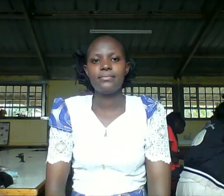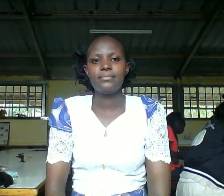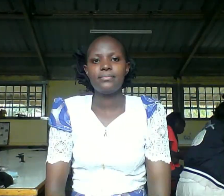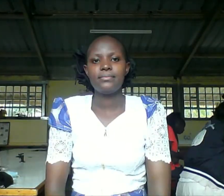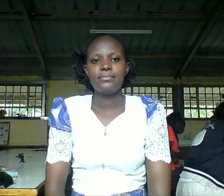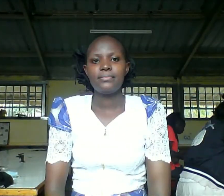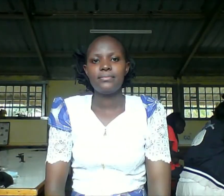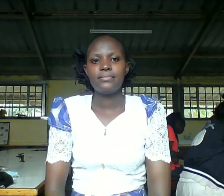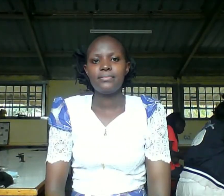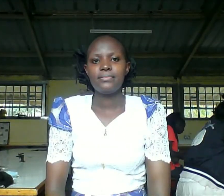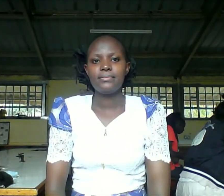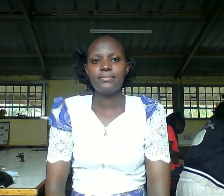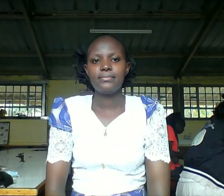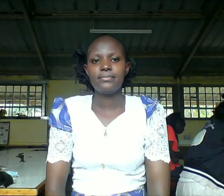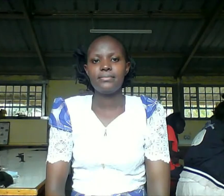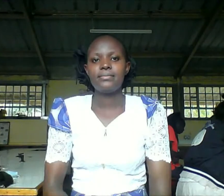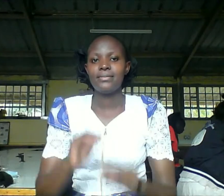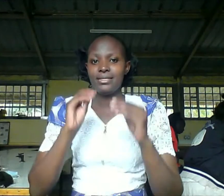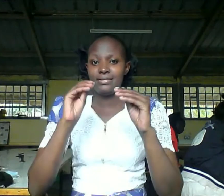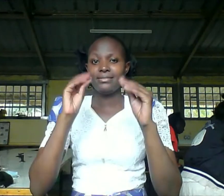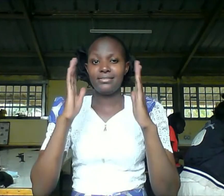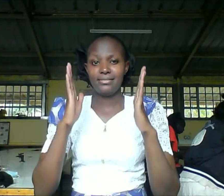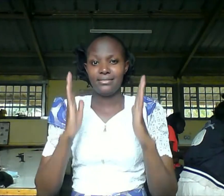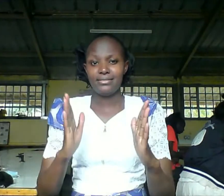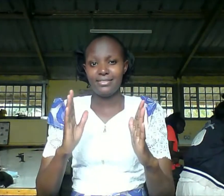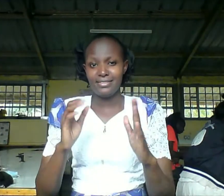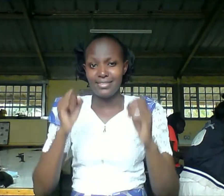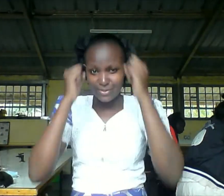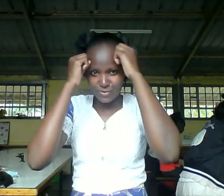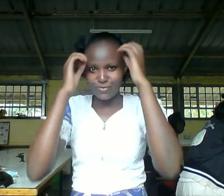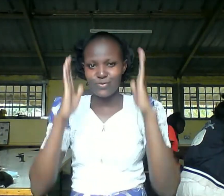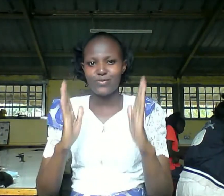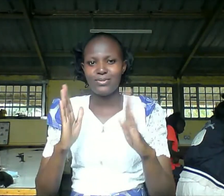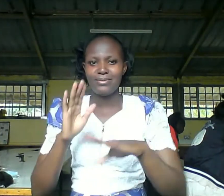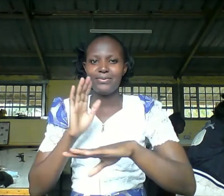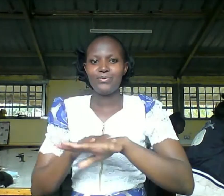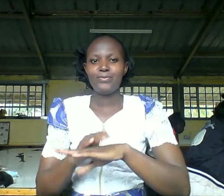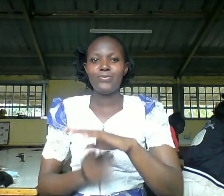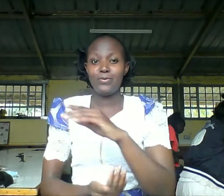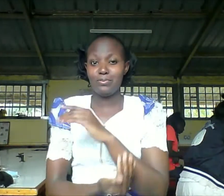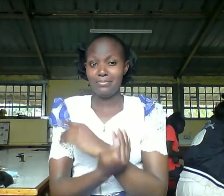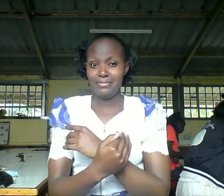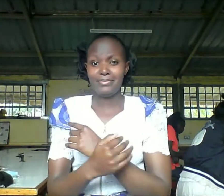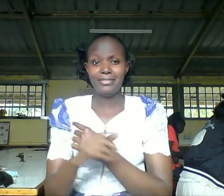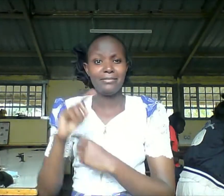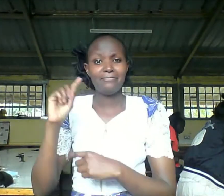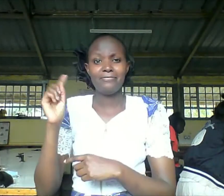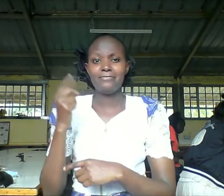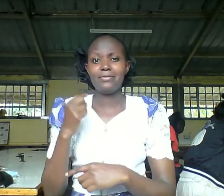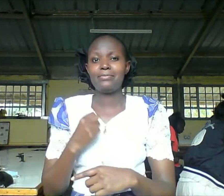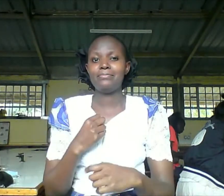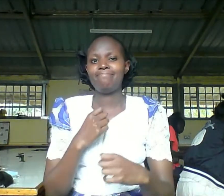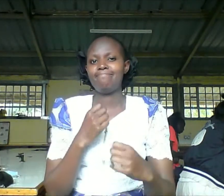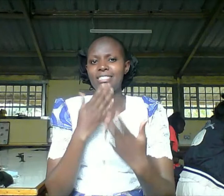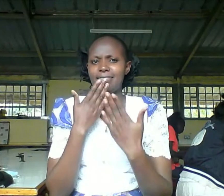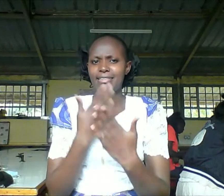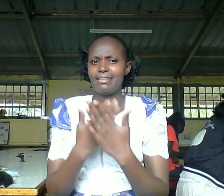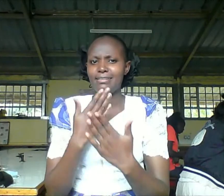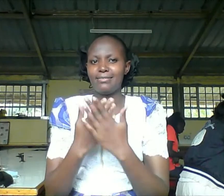Good morning, teachers and students. First and foremost, I would like to thank Almighty God for the time we have not